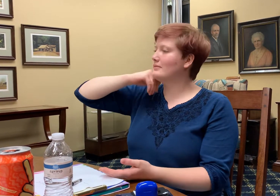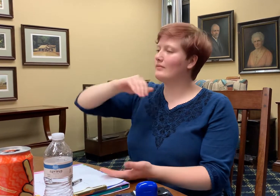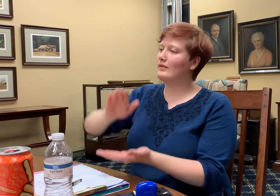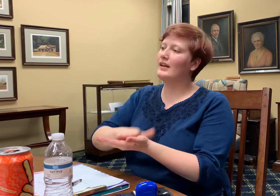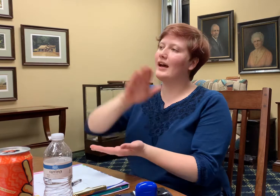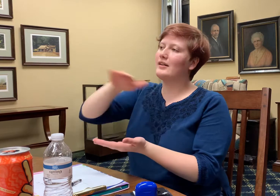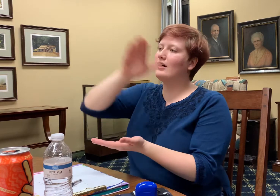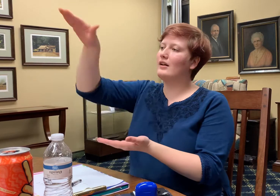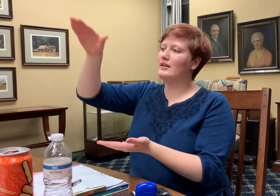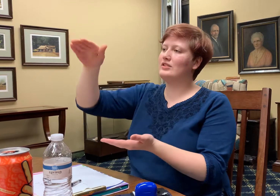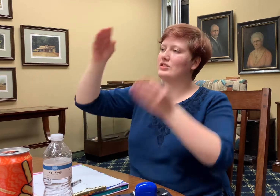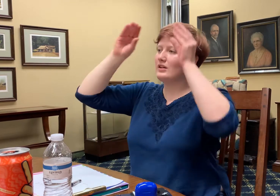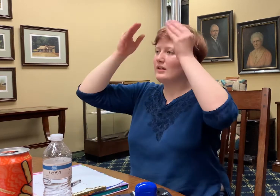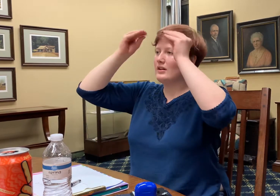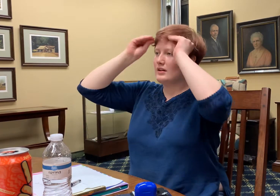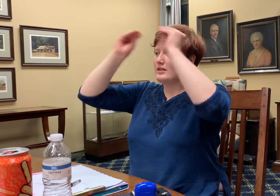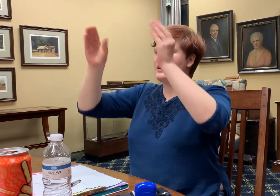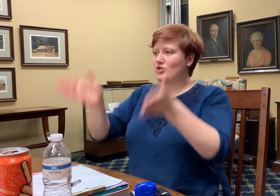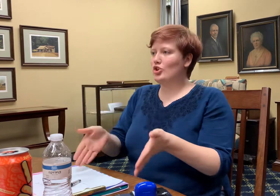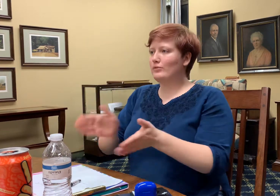college. Yeah, college. Teacher. Teacher.